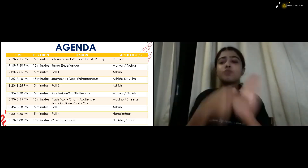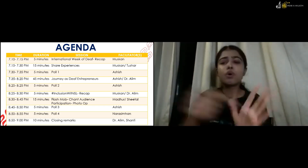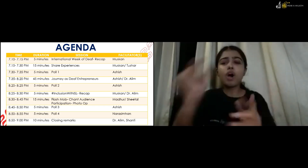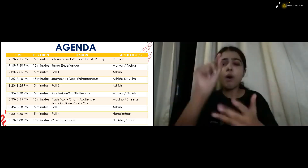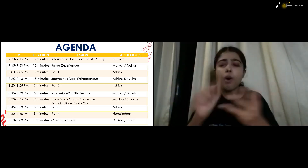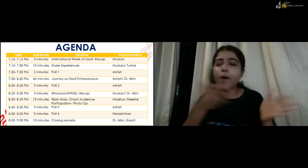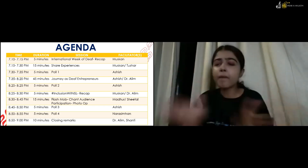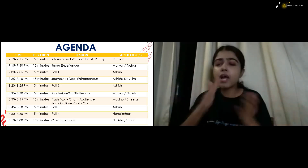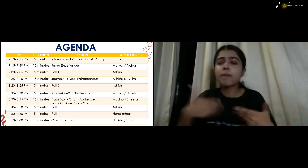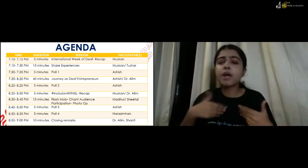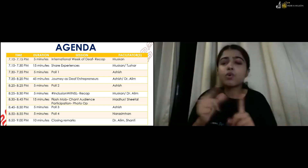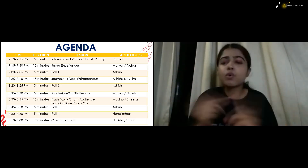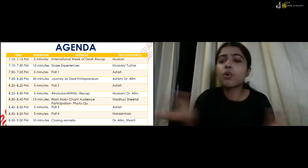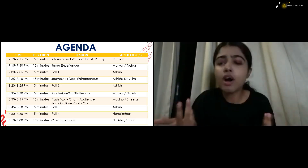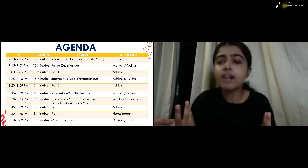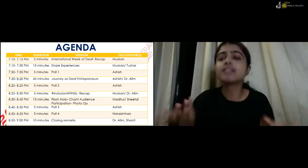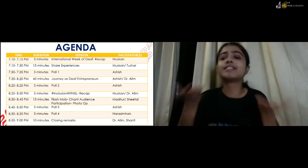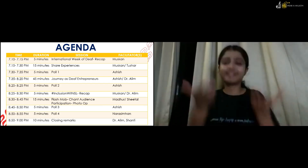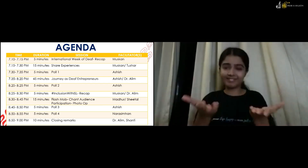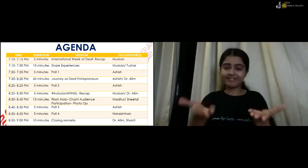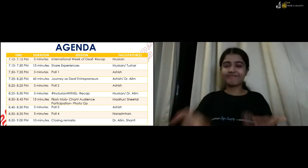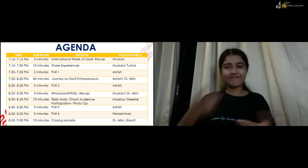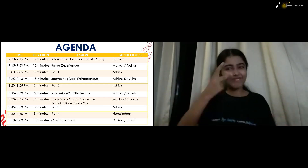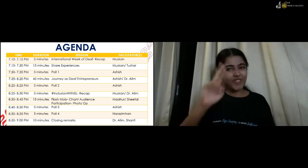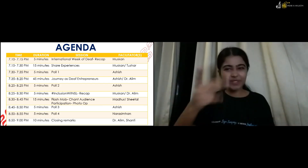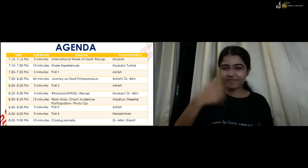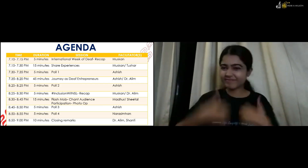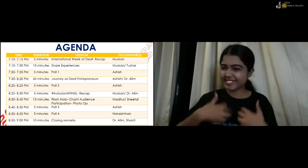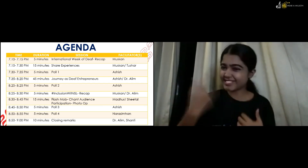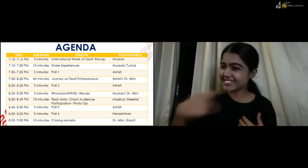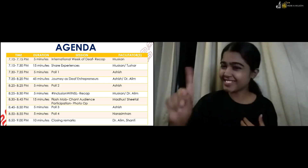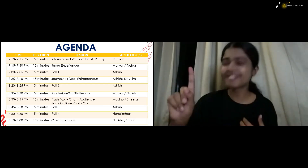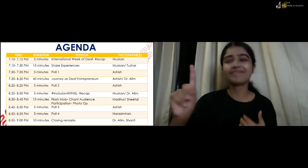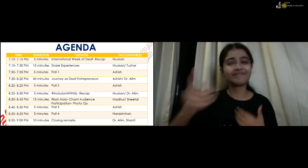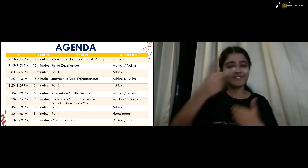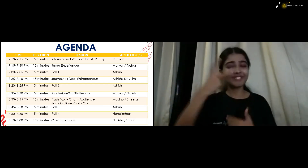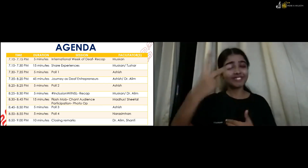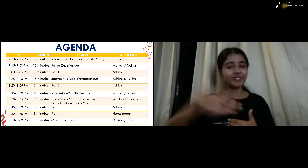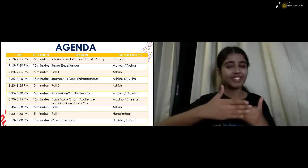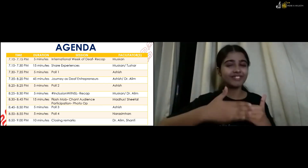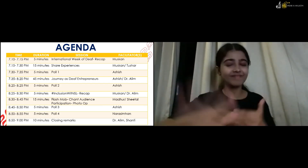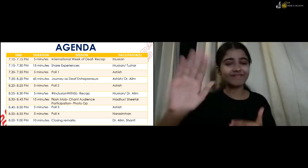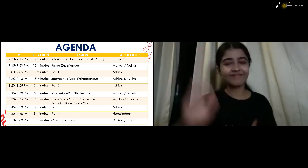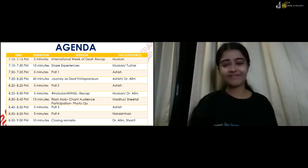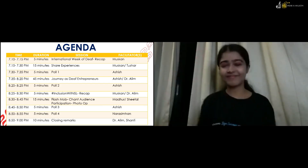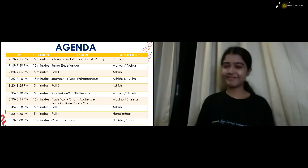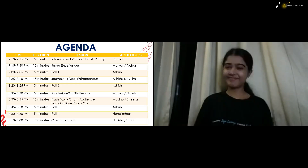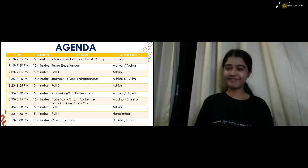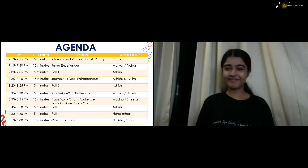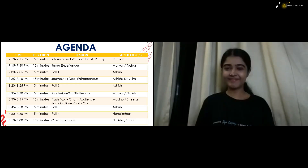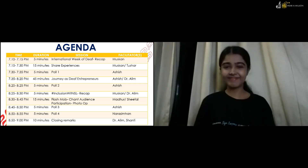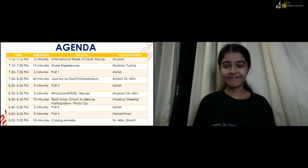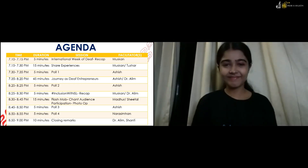the special things which we do during September month. So this is our agenda for today's session. I know that everyone